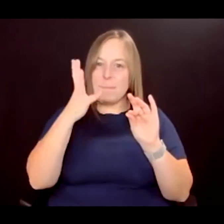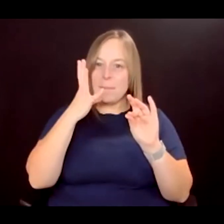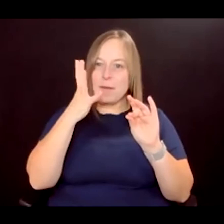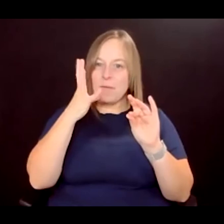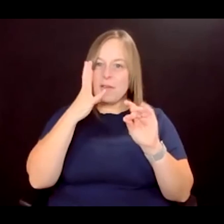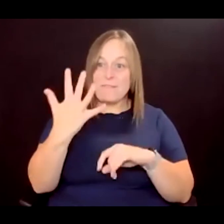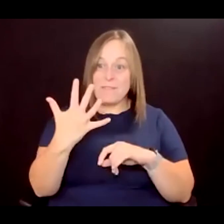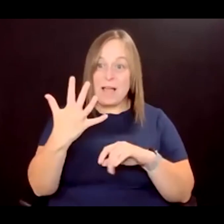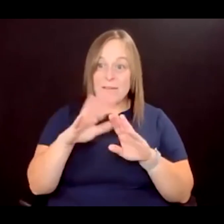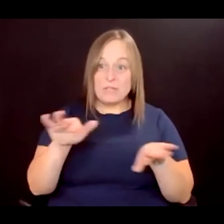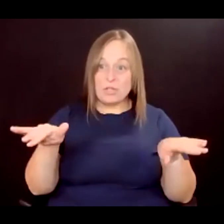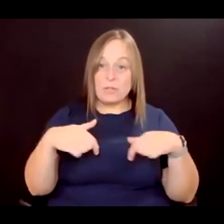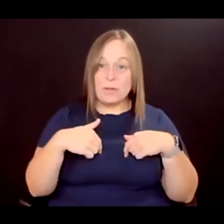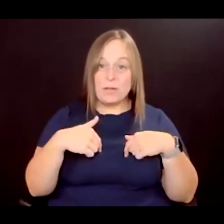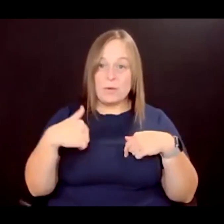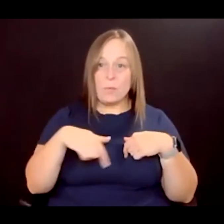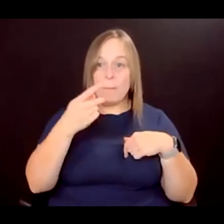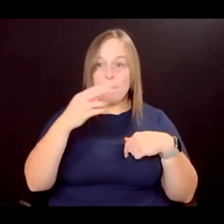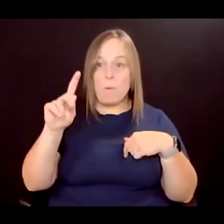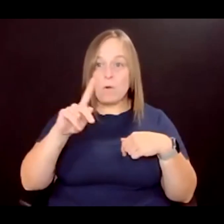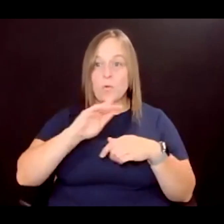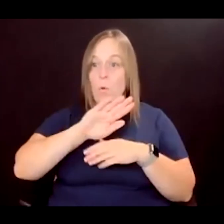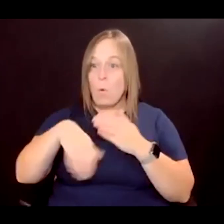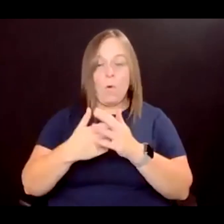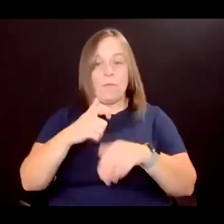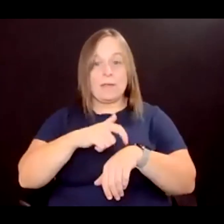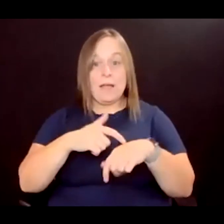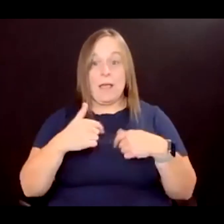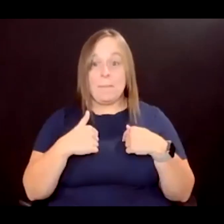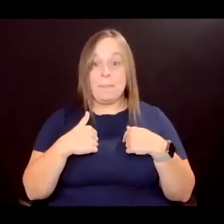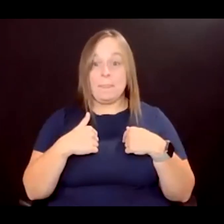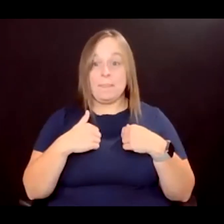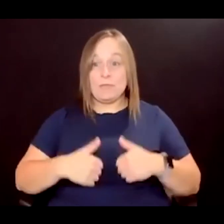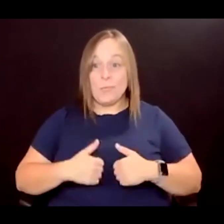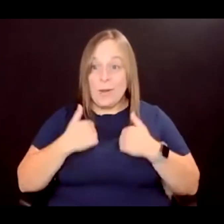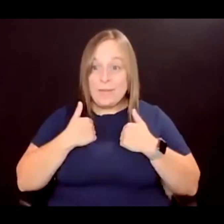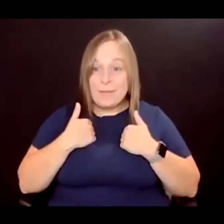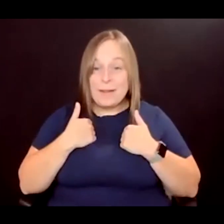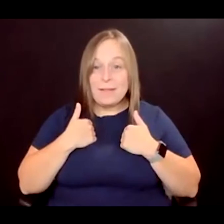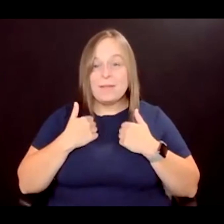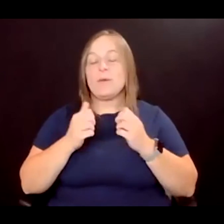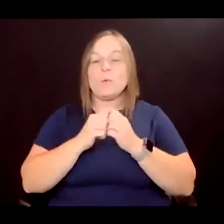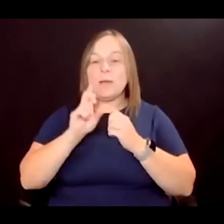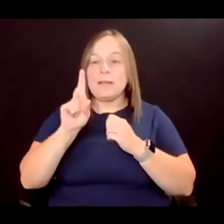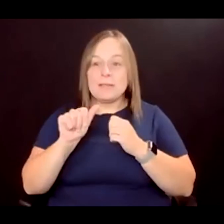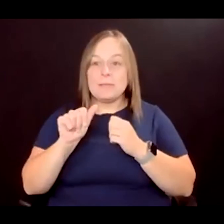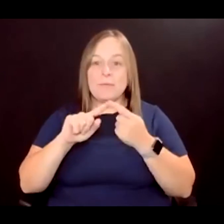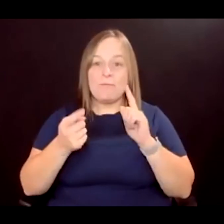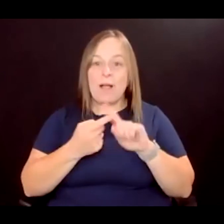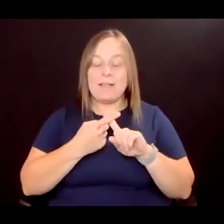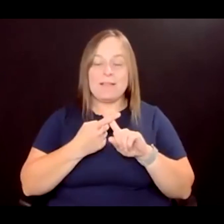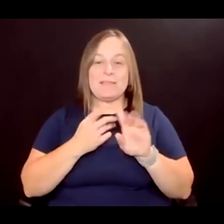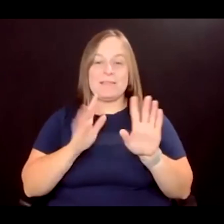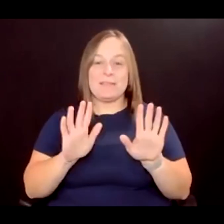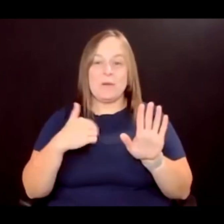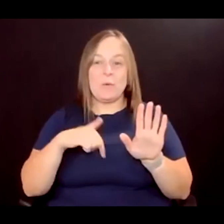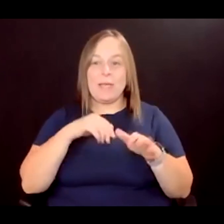and ask whatever questions it is that you may have. Well, I just wanted to make a comment